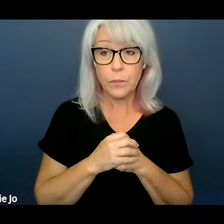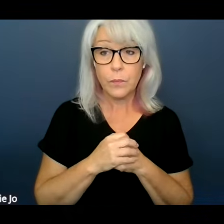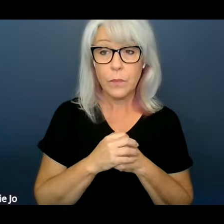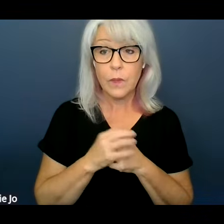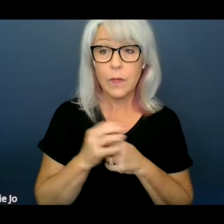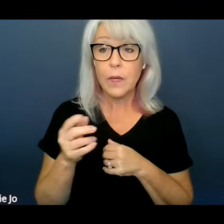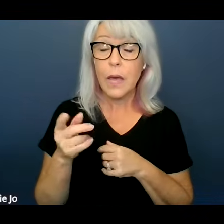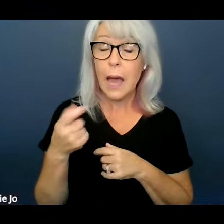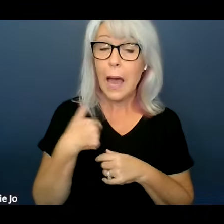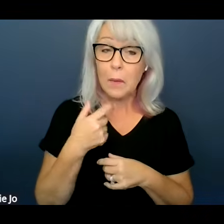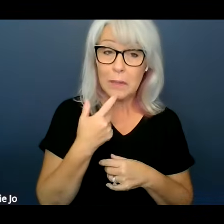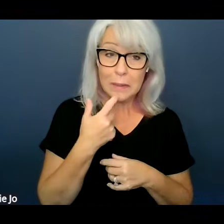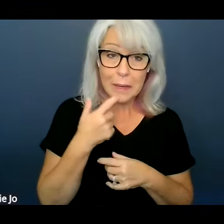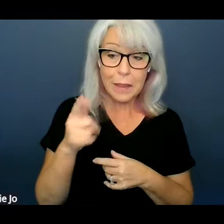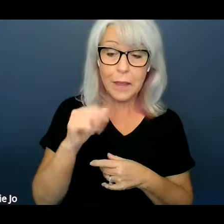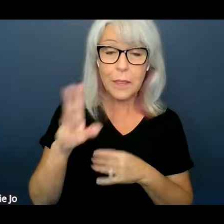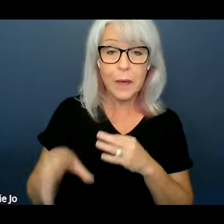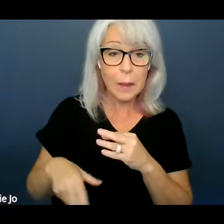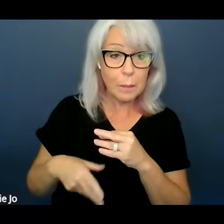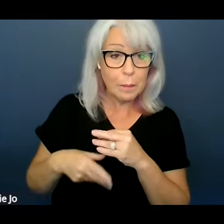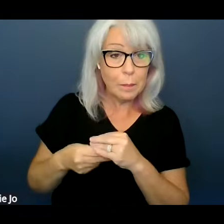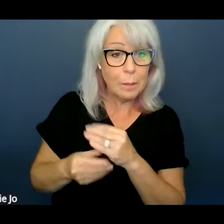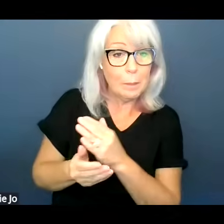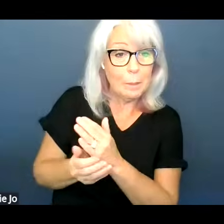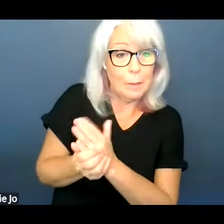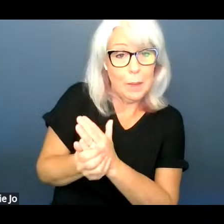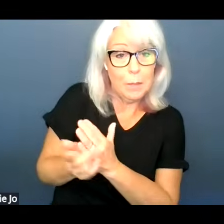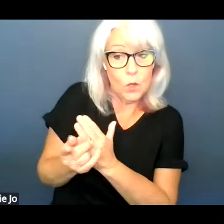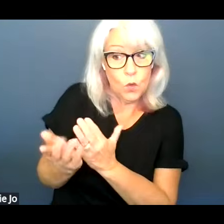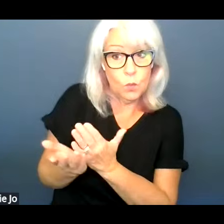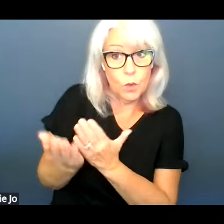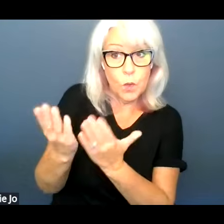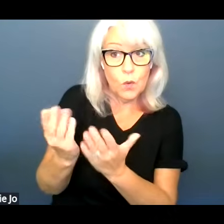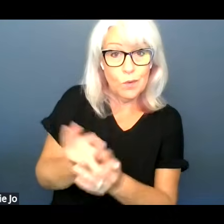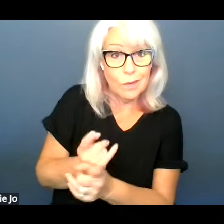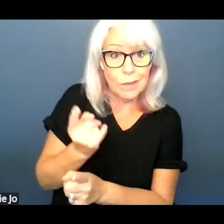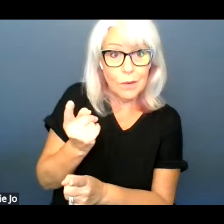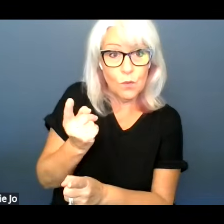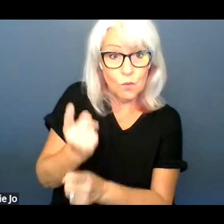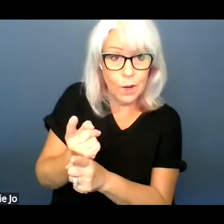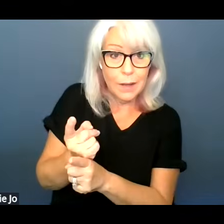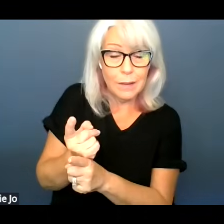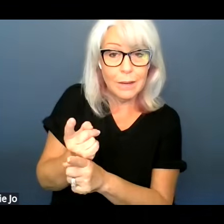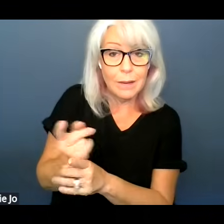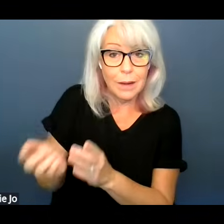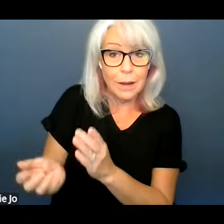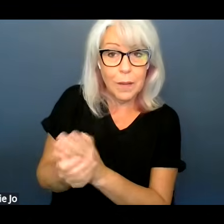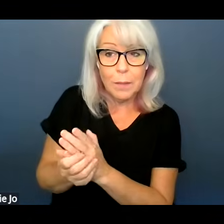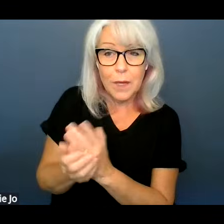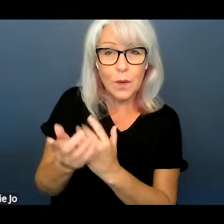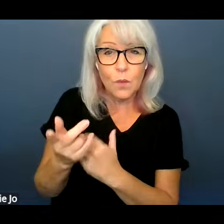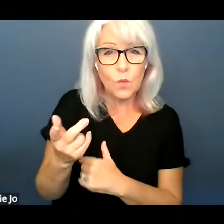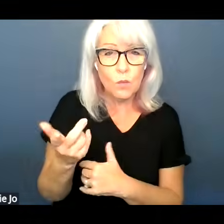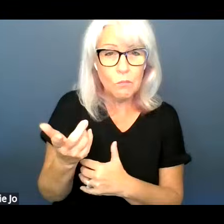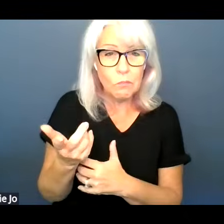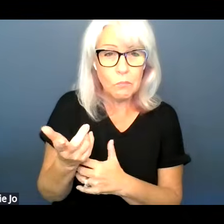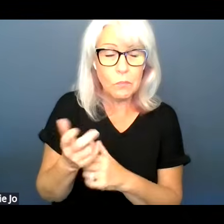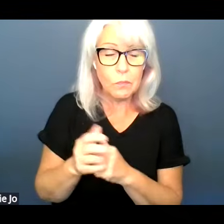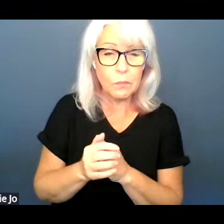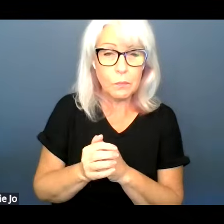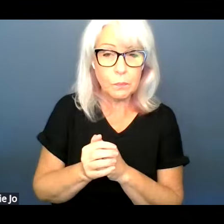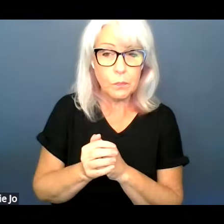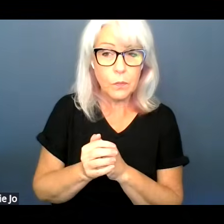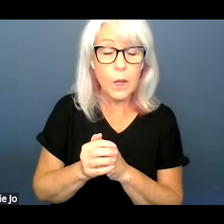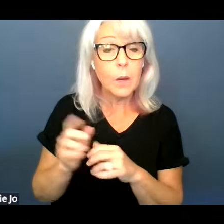you've proposed, which I think is the right amendment. We're not trying to, hide the ball for any of those contractors. I think to